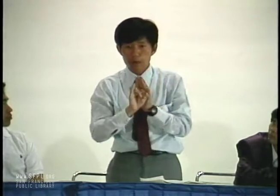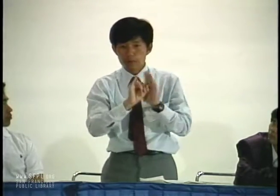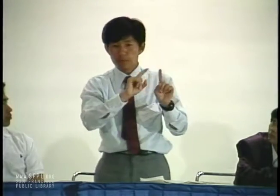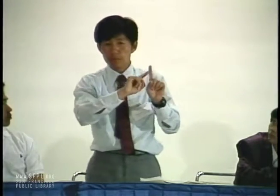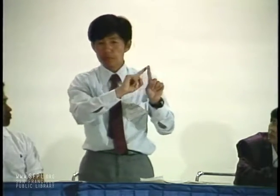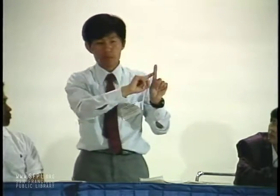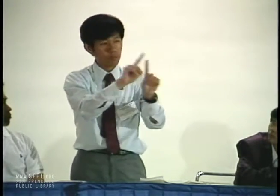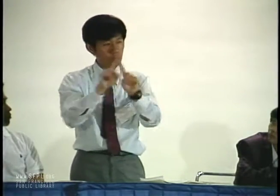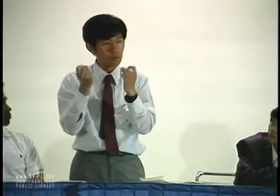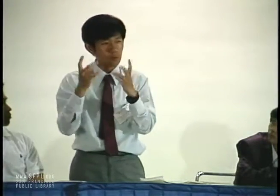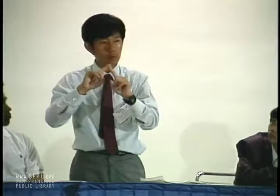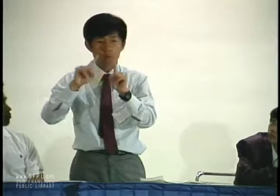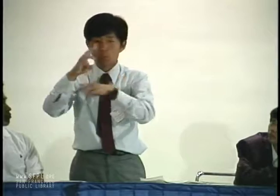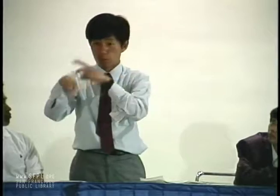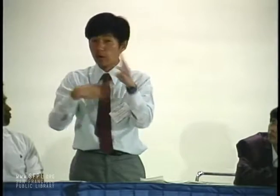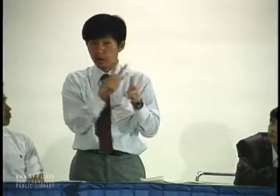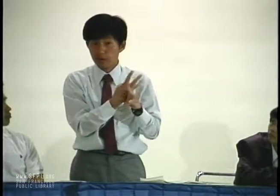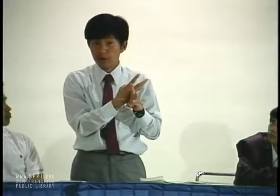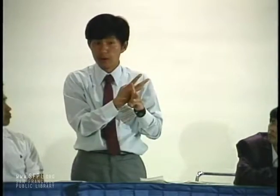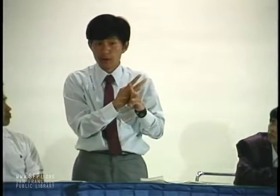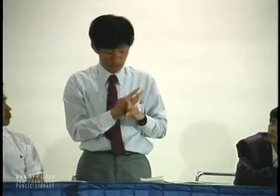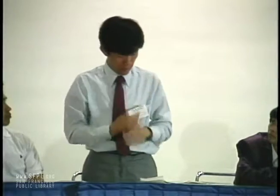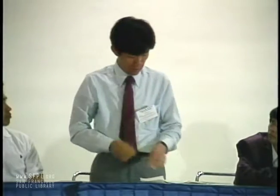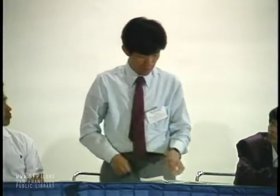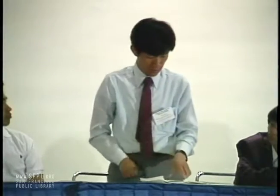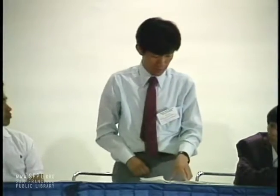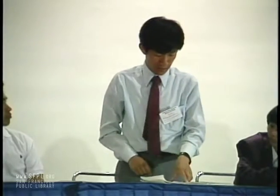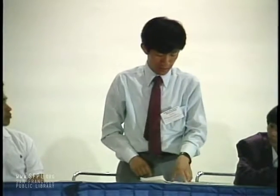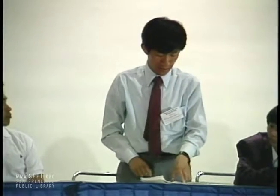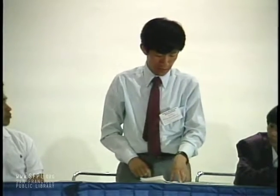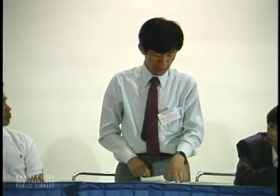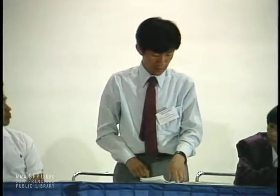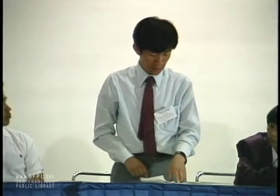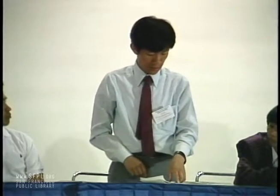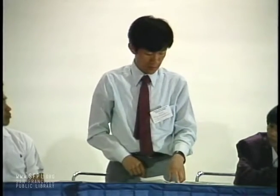We talk about the different kinds of identification with so many different groups in the world.